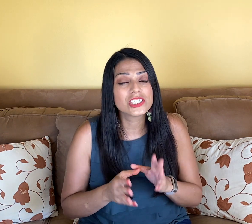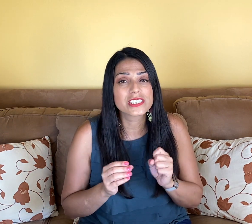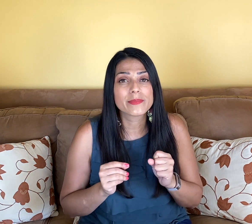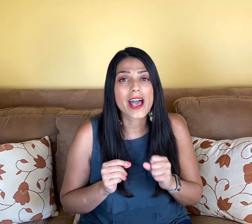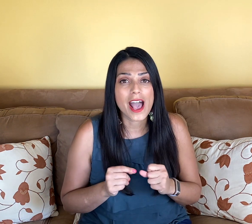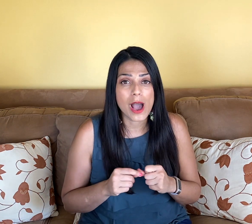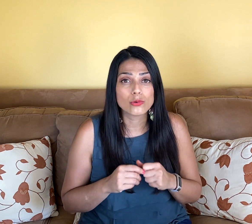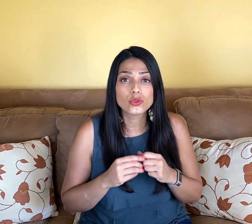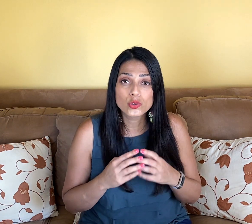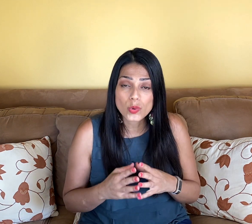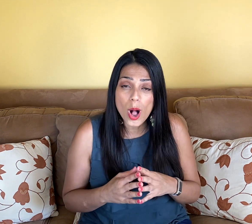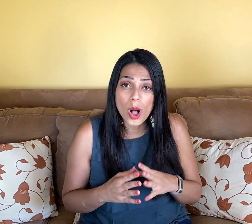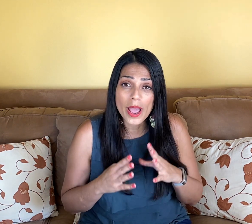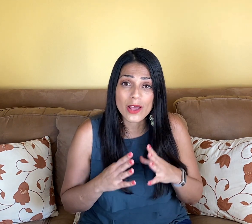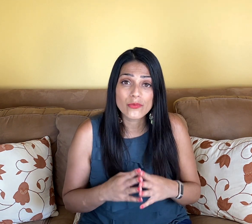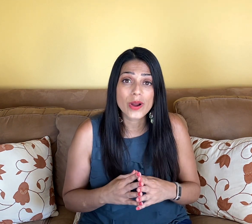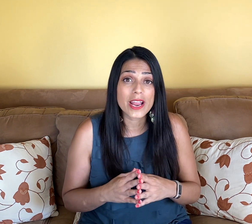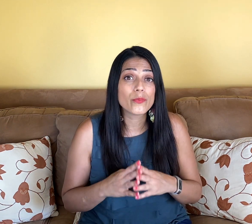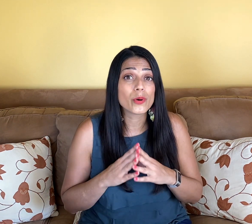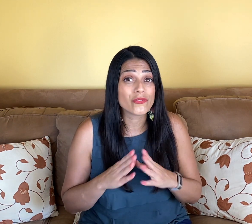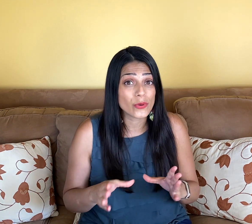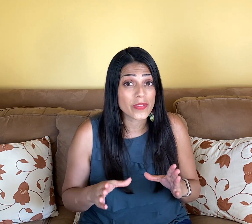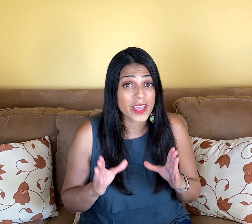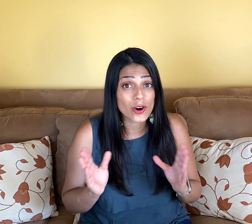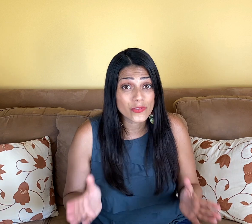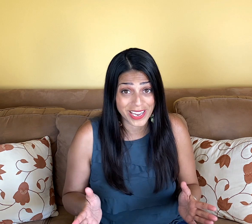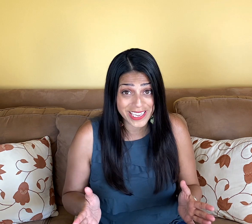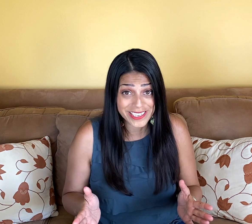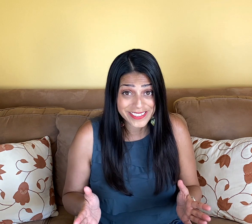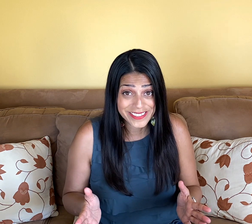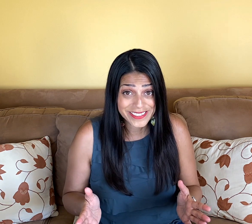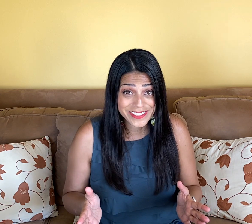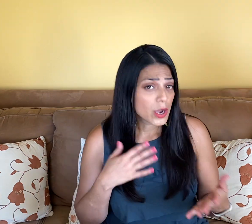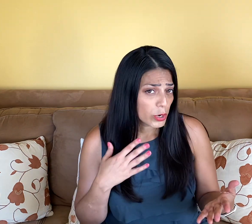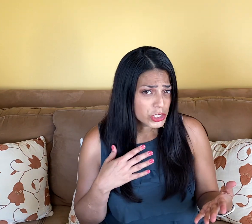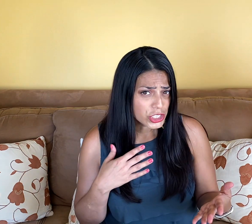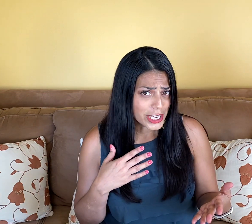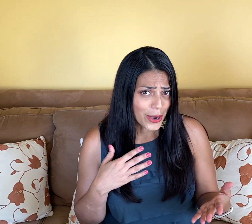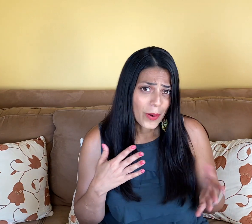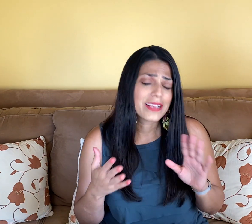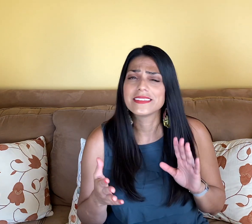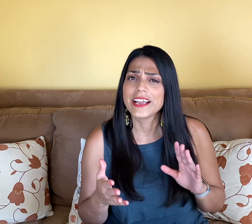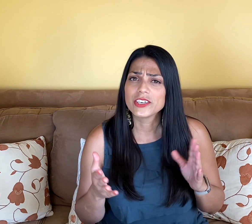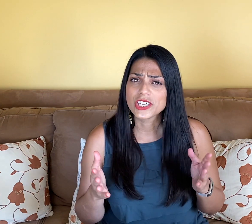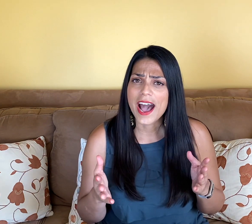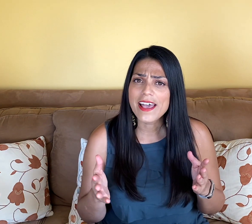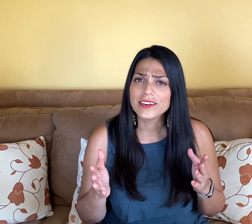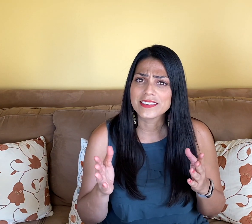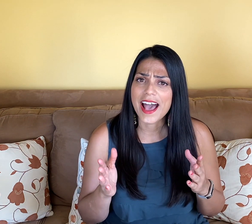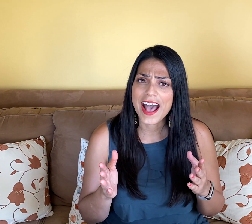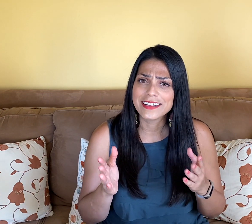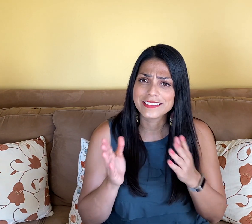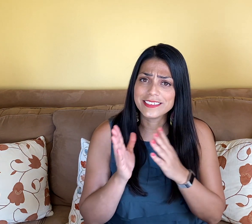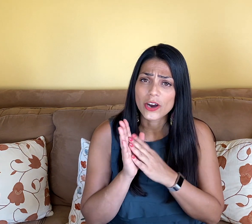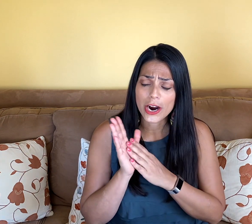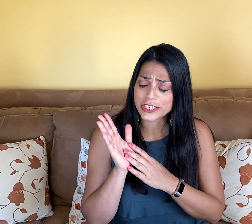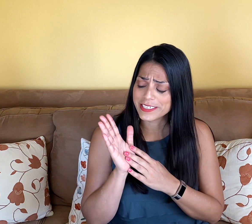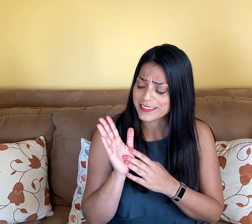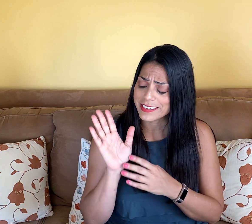them how to draw and write before they are ready. And what you should know is that your child has these arches that